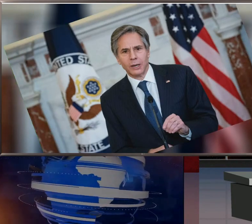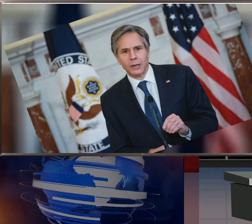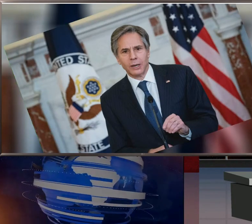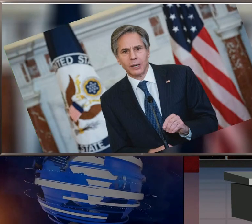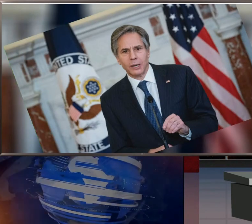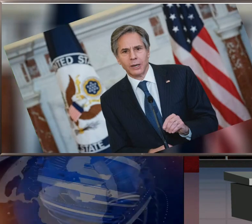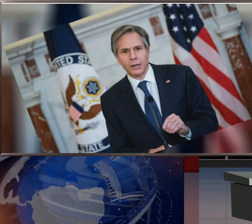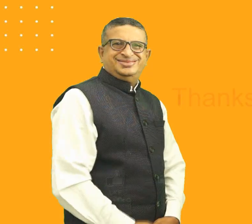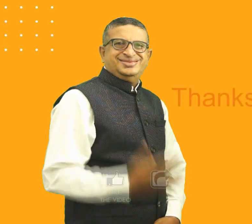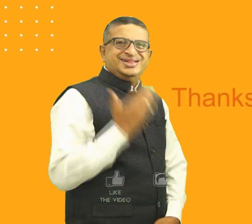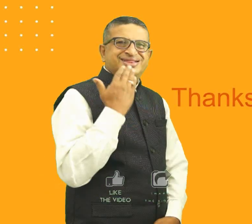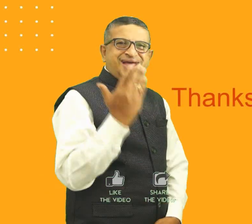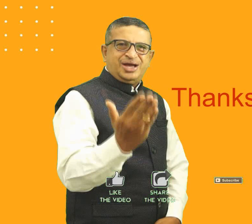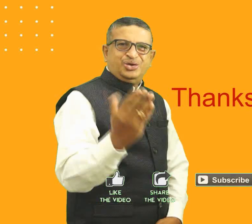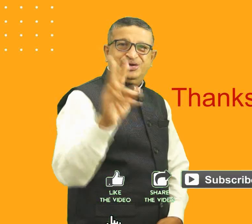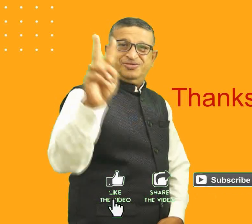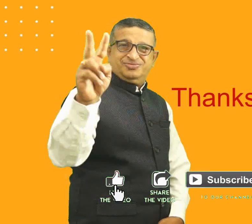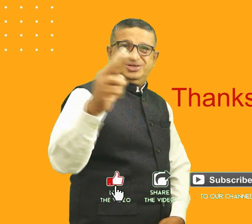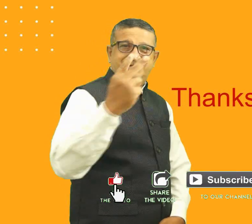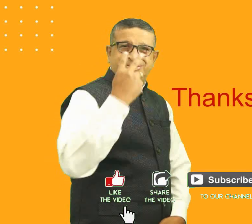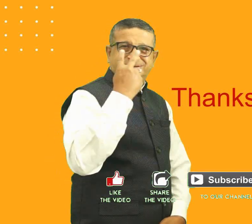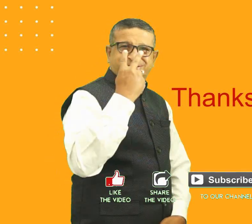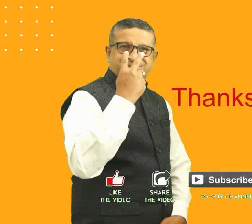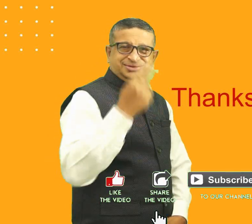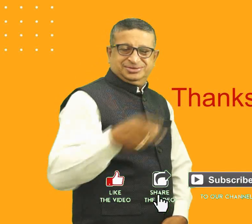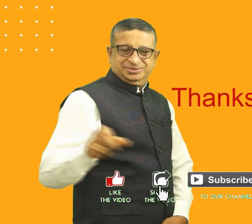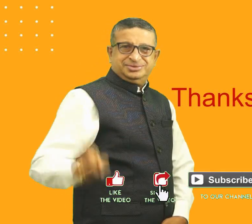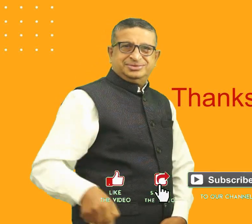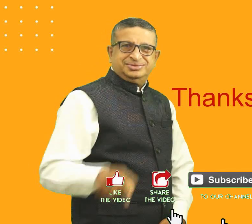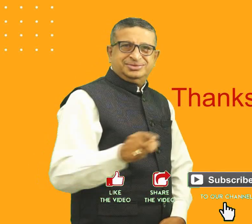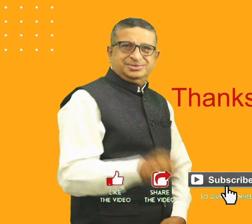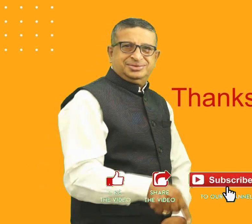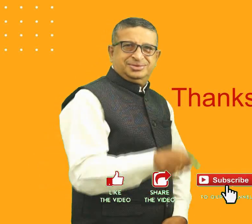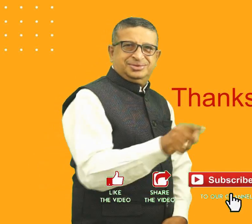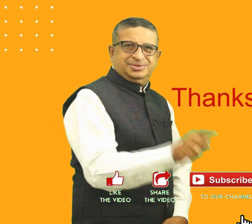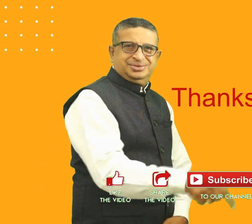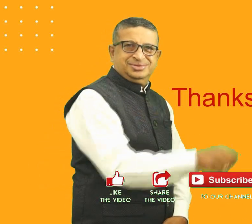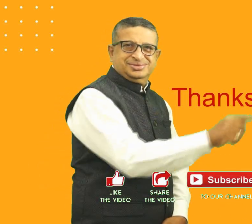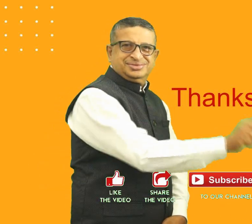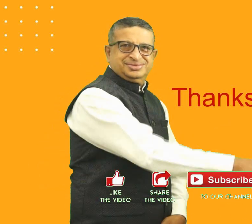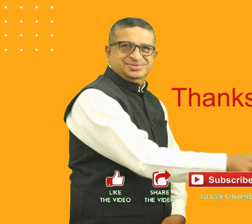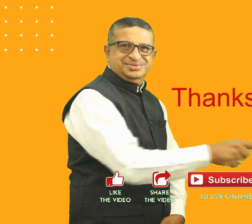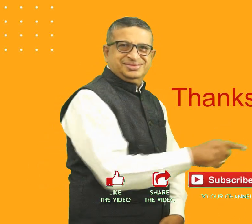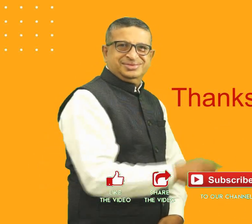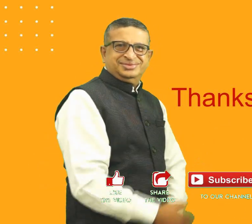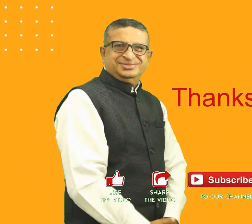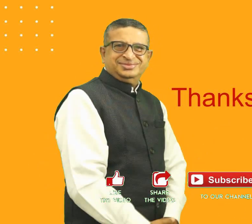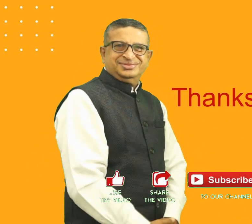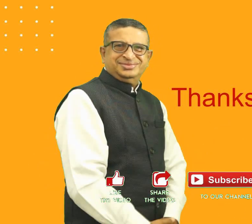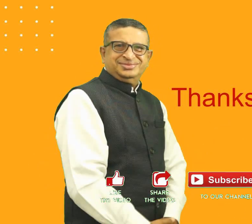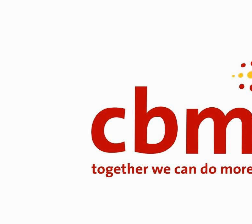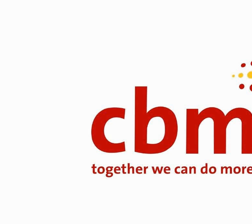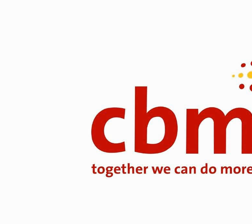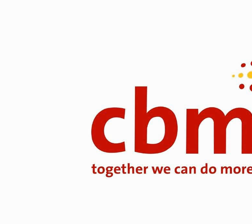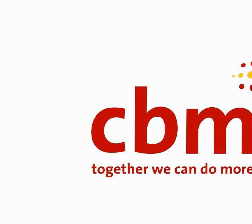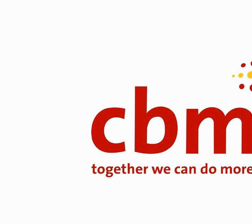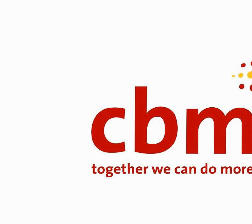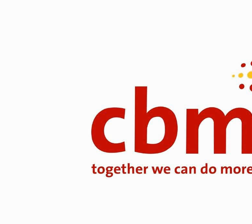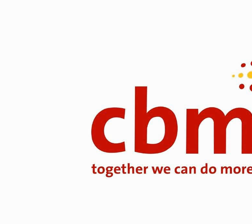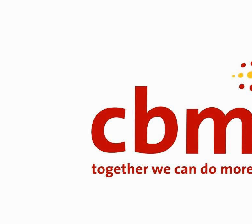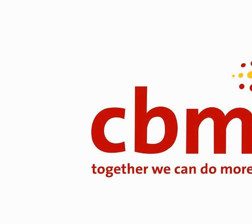also requested to immediately like, share, subscribe, and get notification.